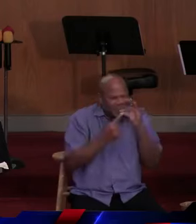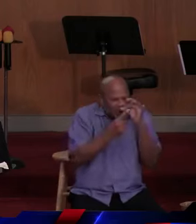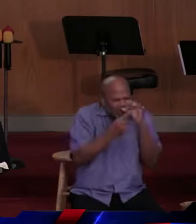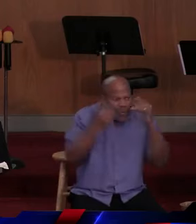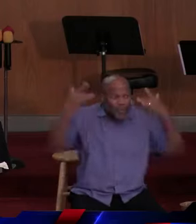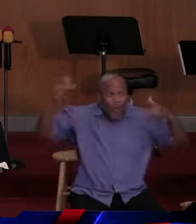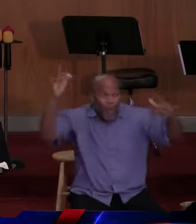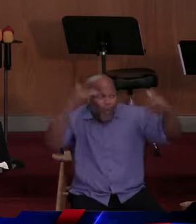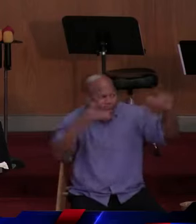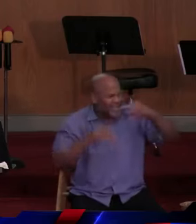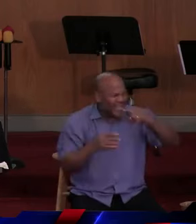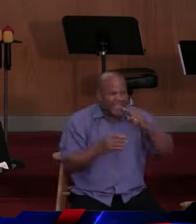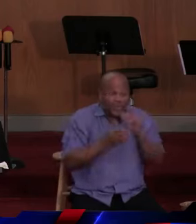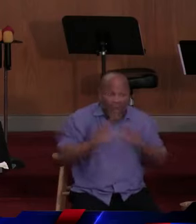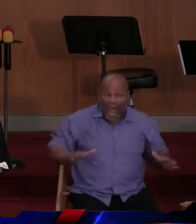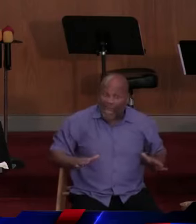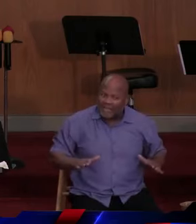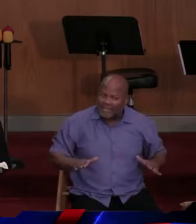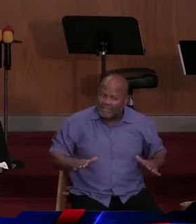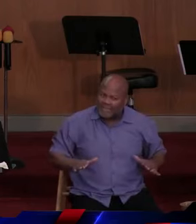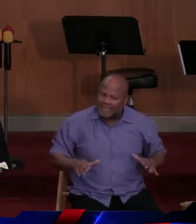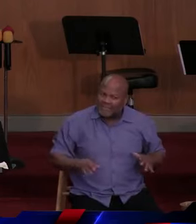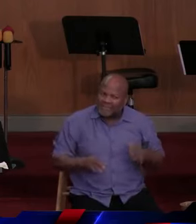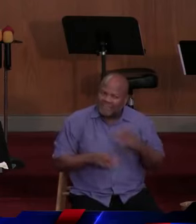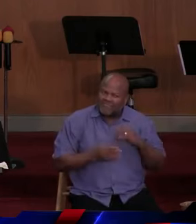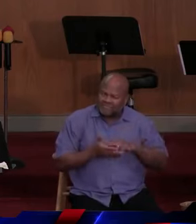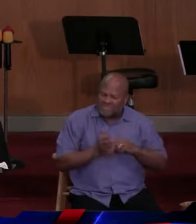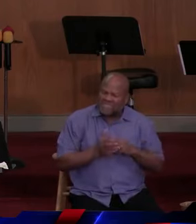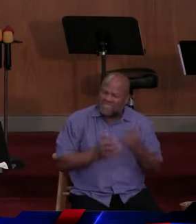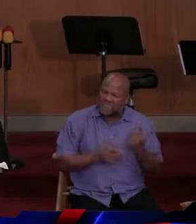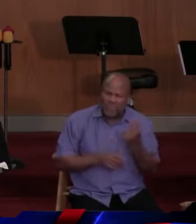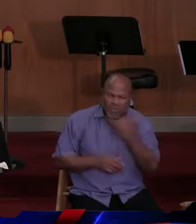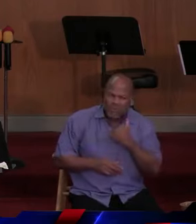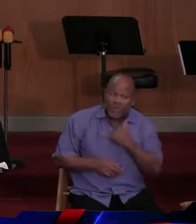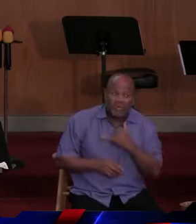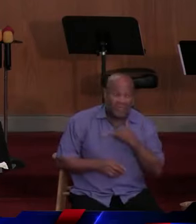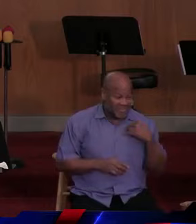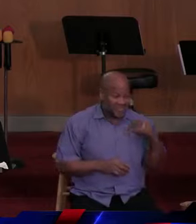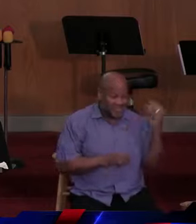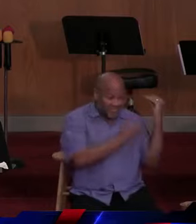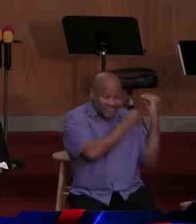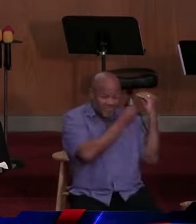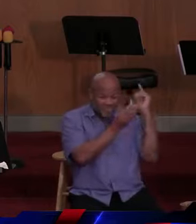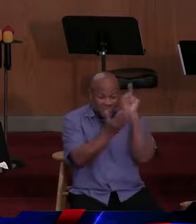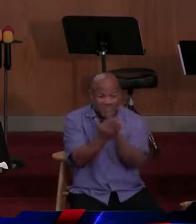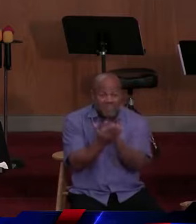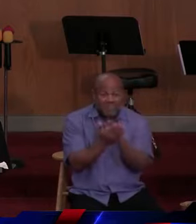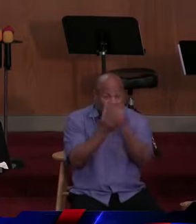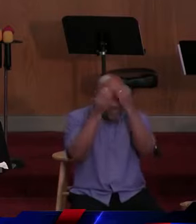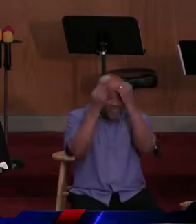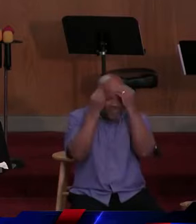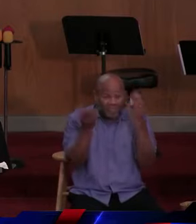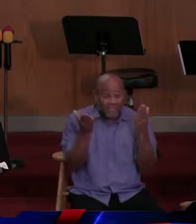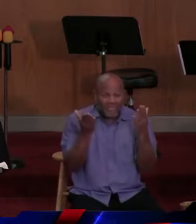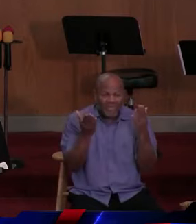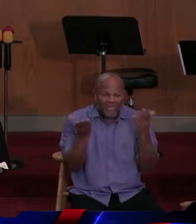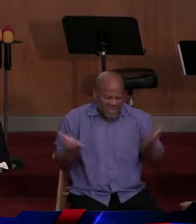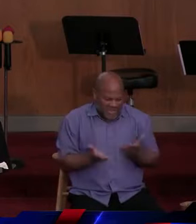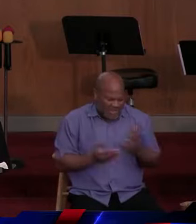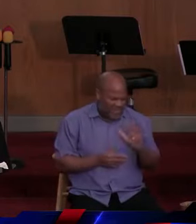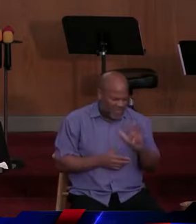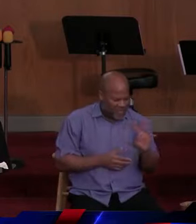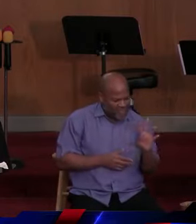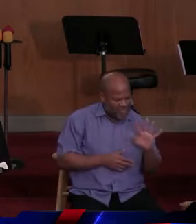noise. Kids quiet means something is wrong. And I stopped by to tell you, you ain't even got to be here at